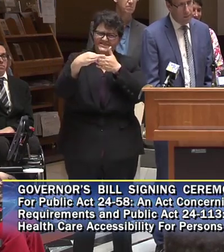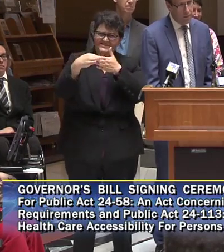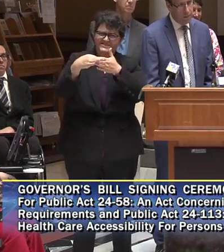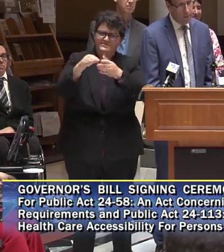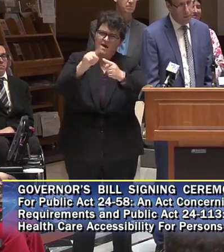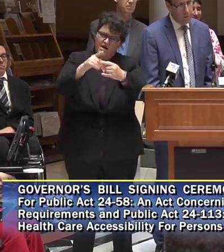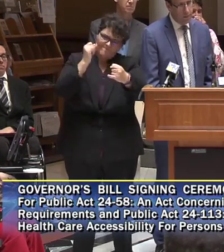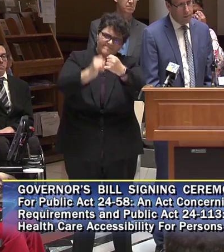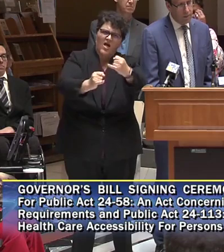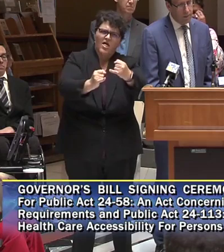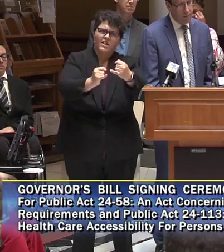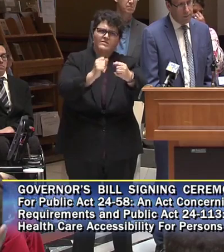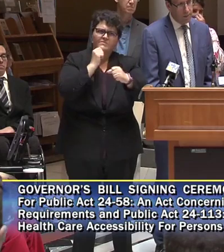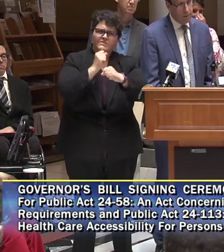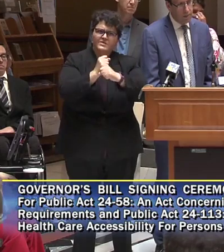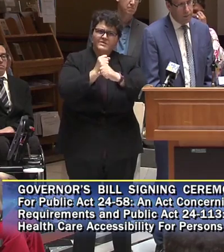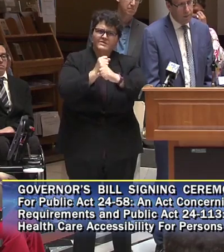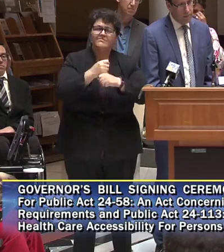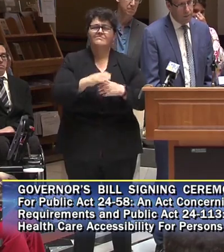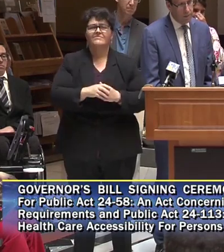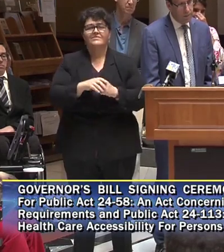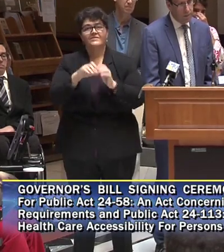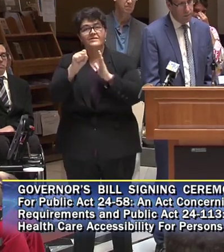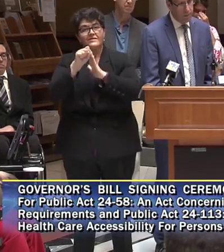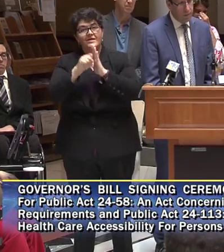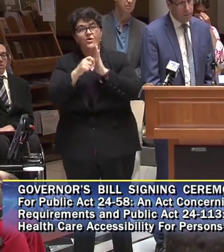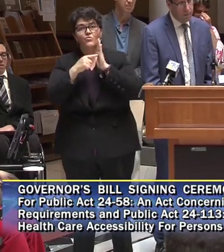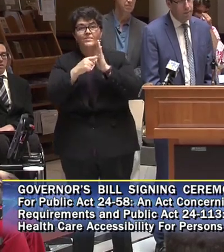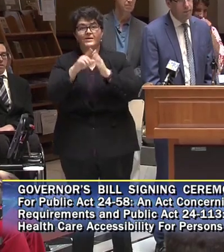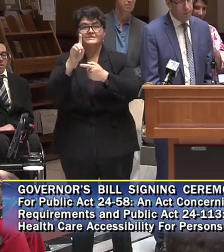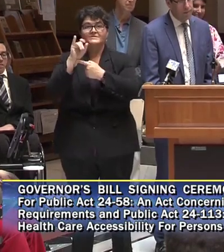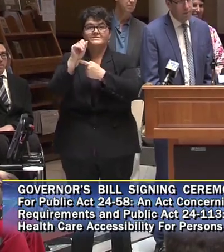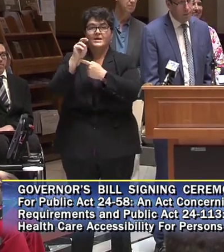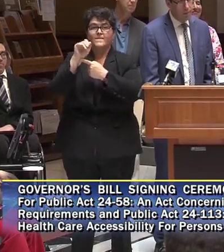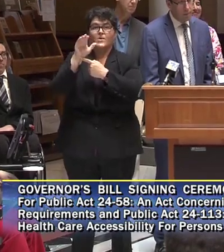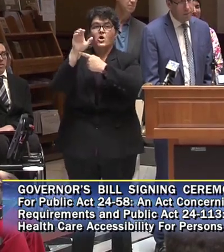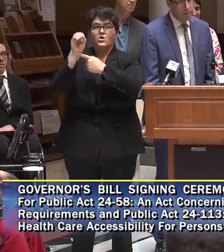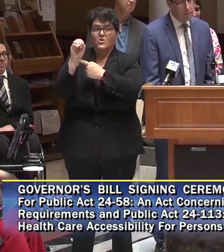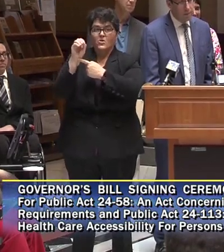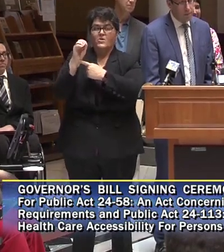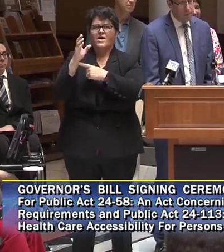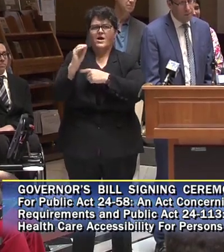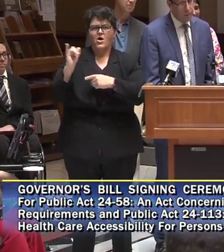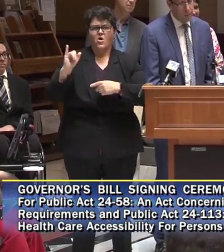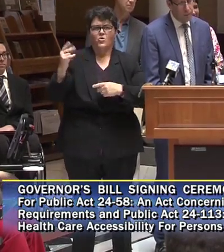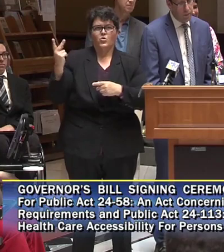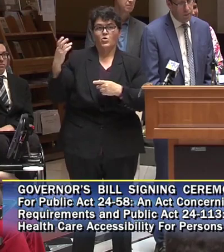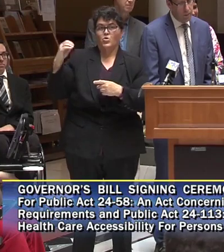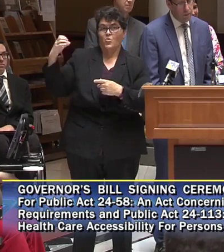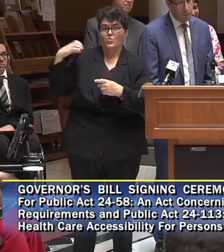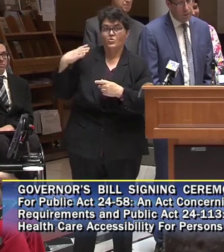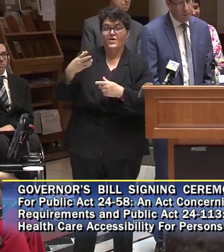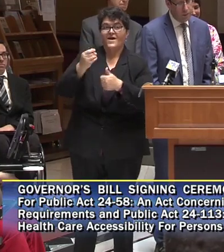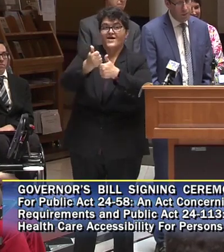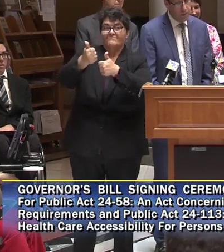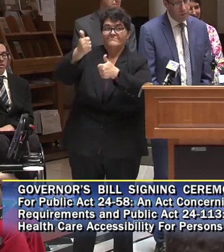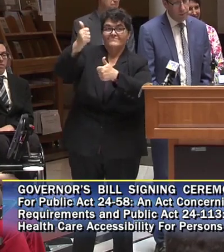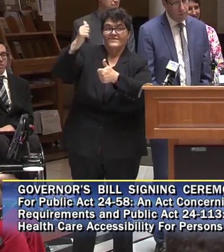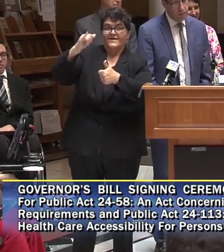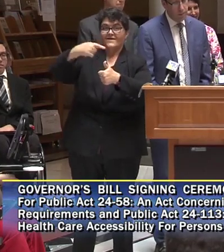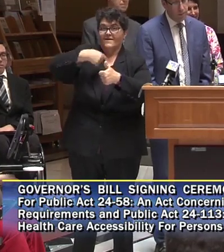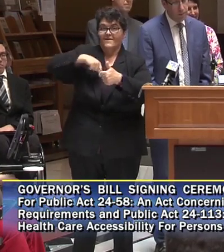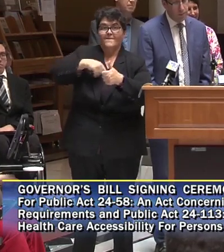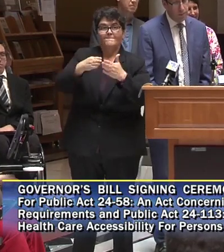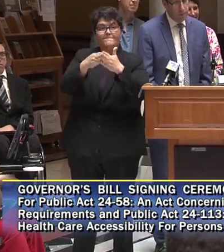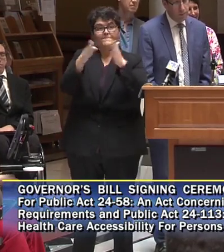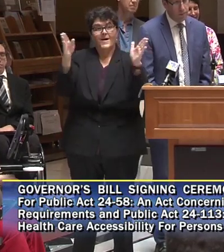Mike D'Amico and the co-chairs and ranking members of the Public Health Committee. We disability advocates are celebrating